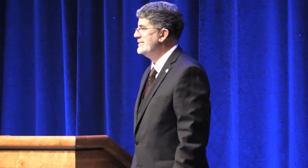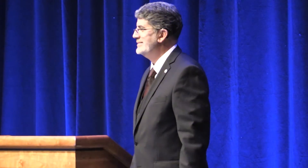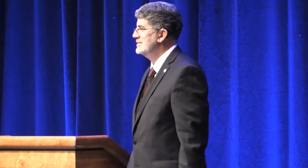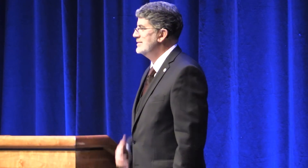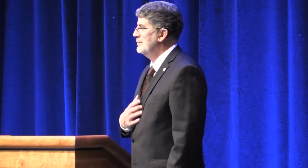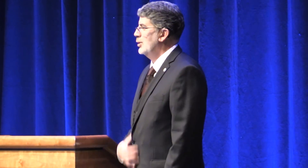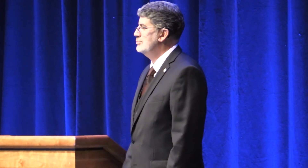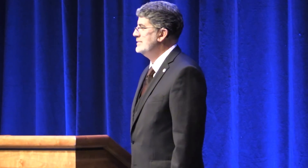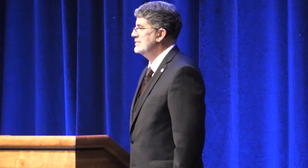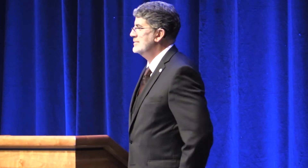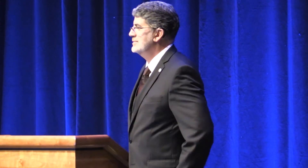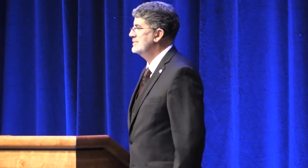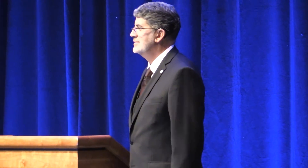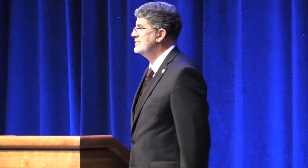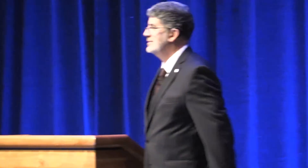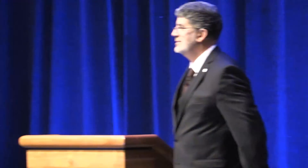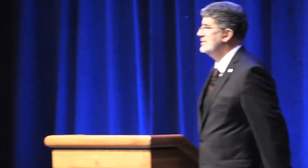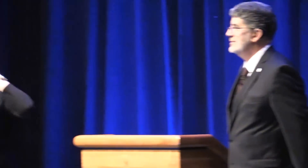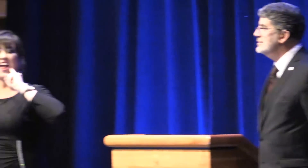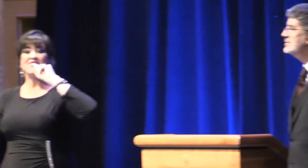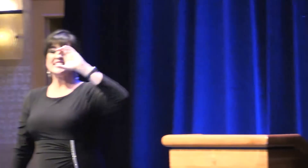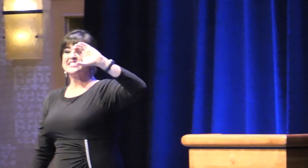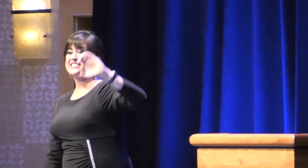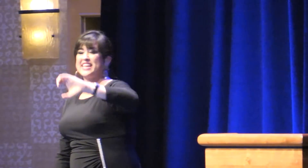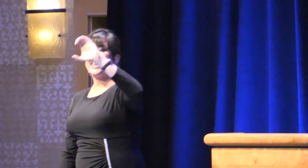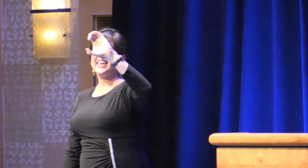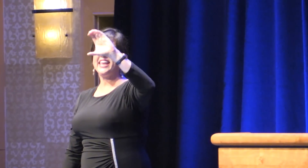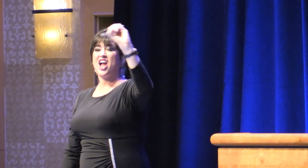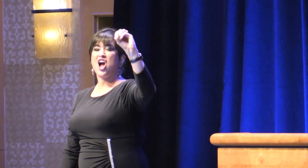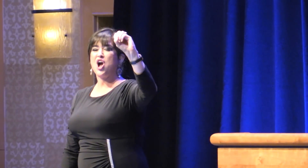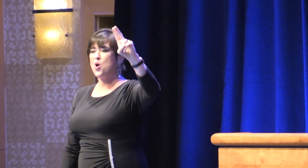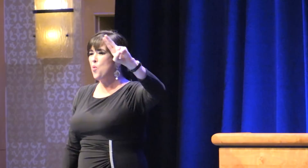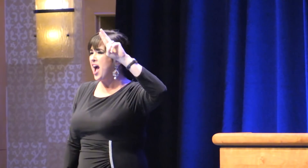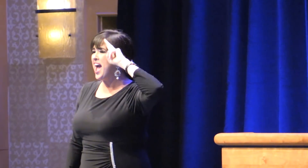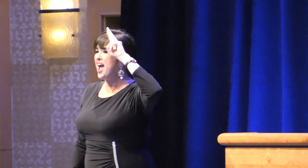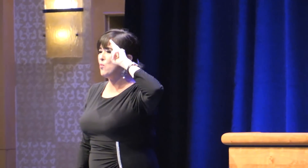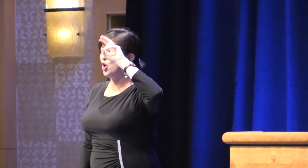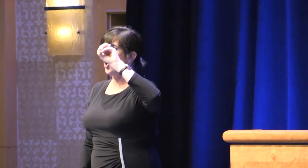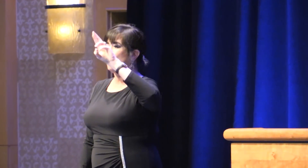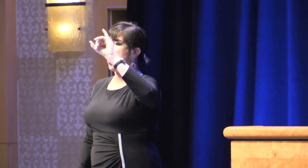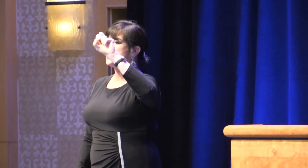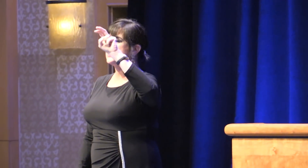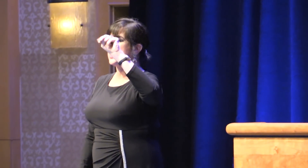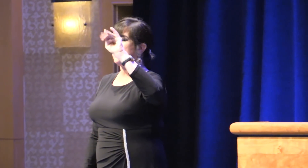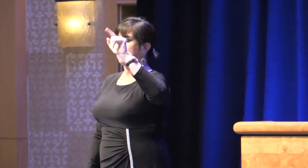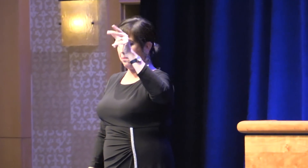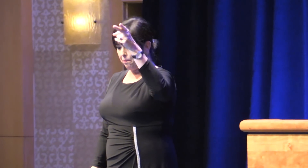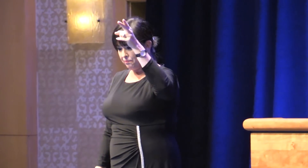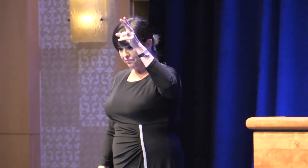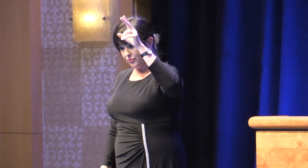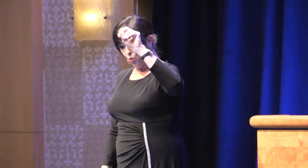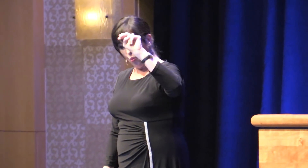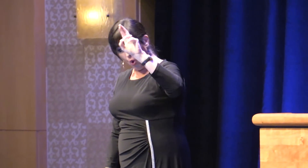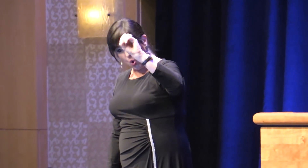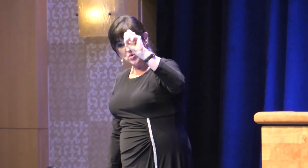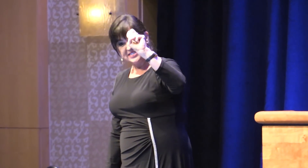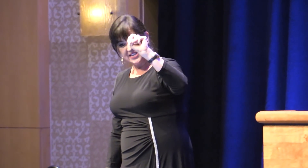I also want to take a moment to introduce Howard Rosenblum, the Chief Executive Officer of the